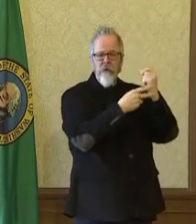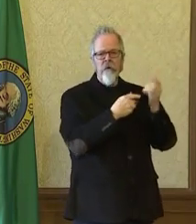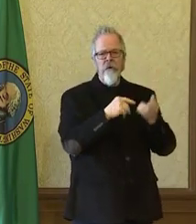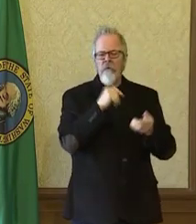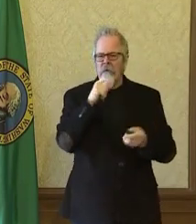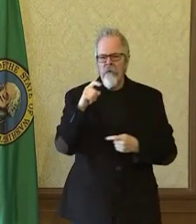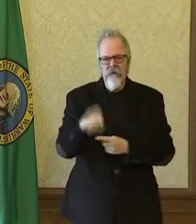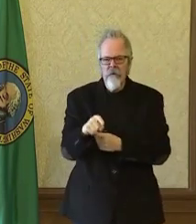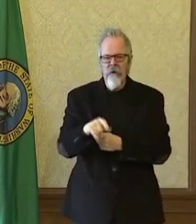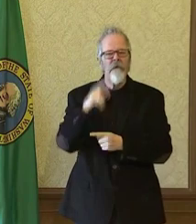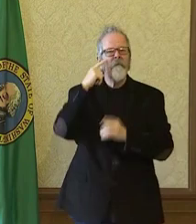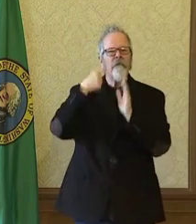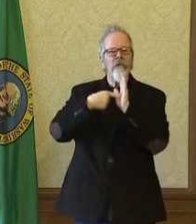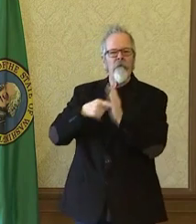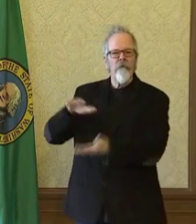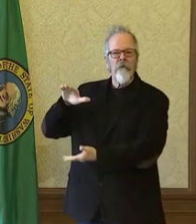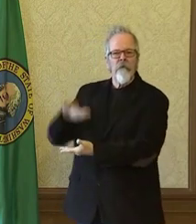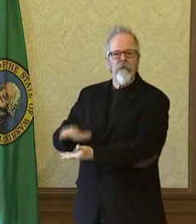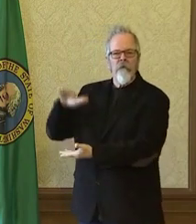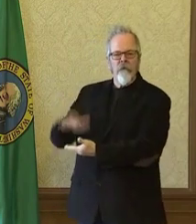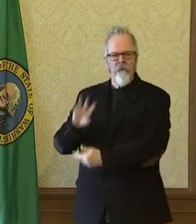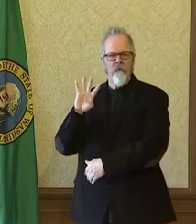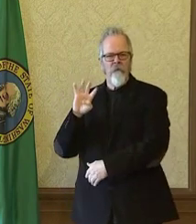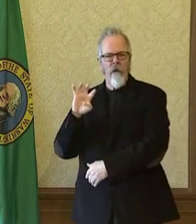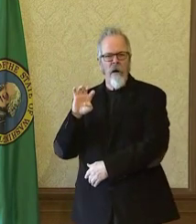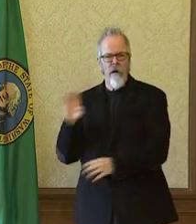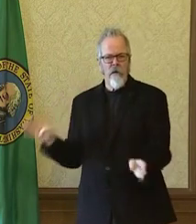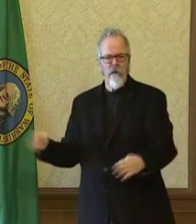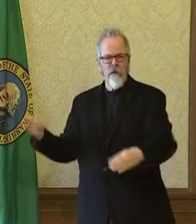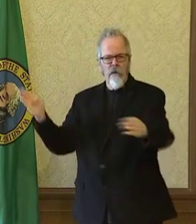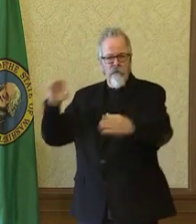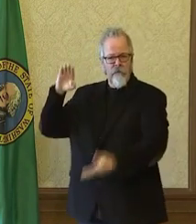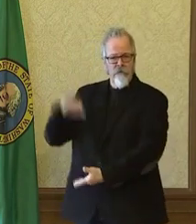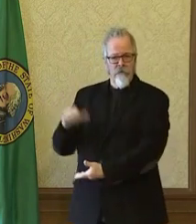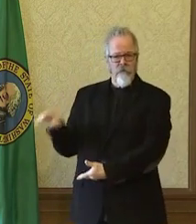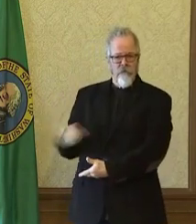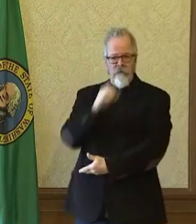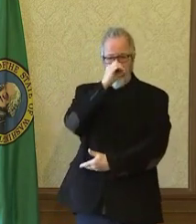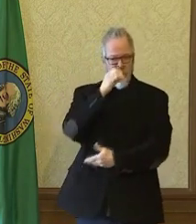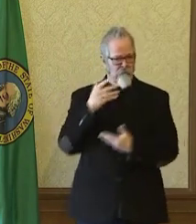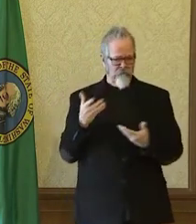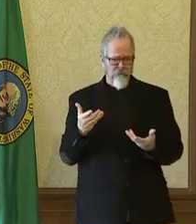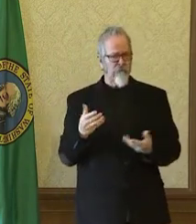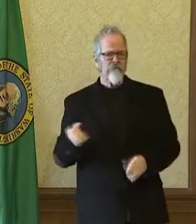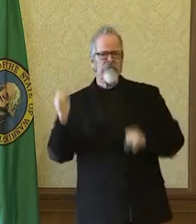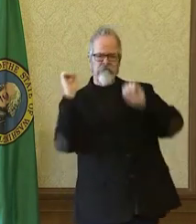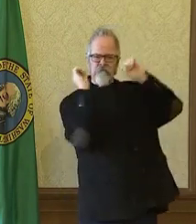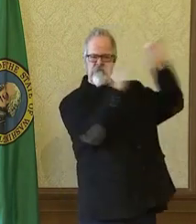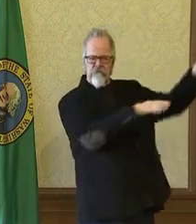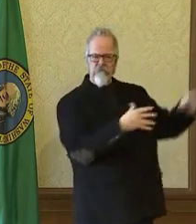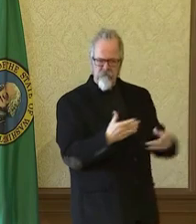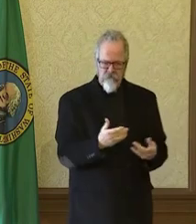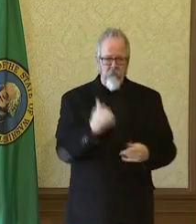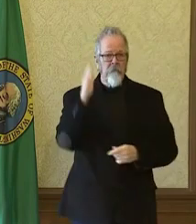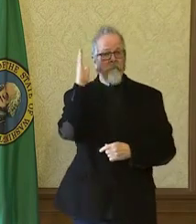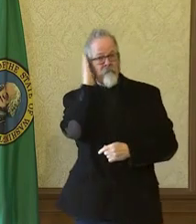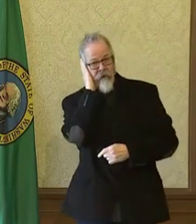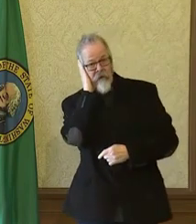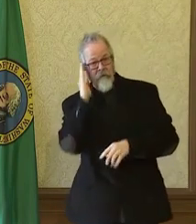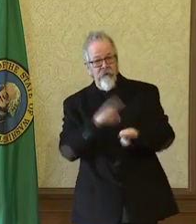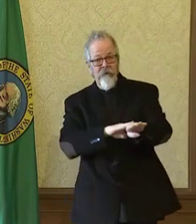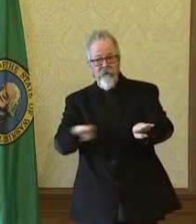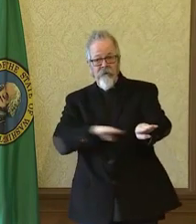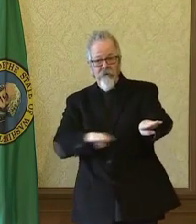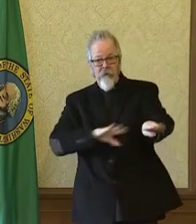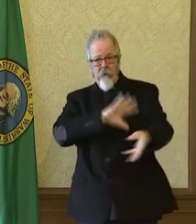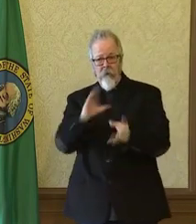know we're in this together, and I want you to know that your efforts as Washingtonians of staying home and